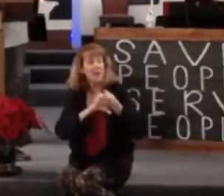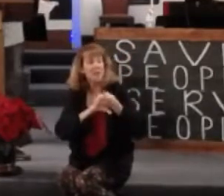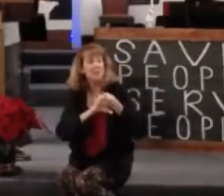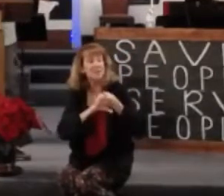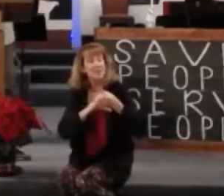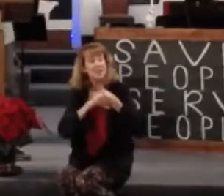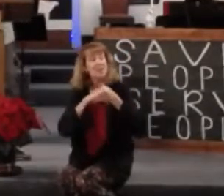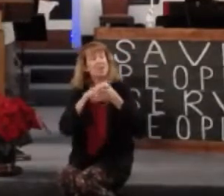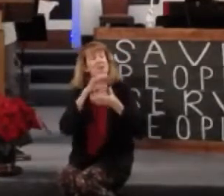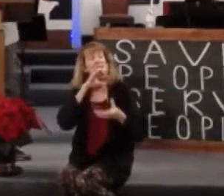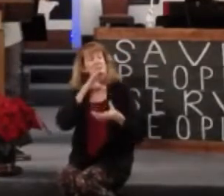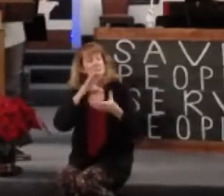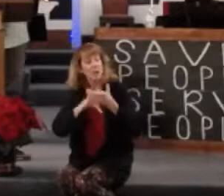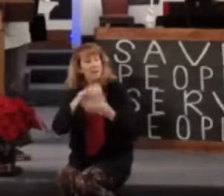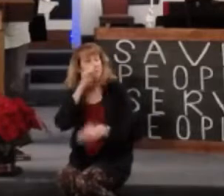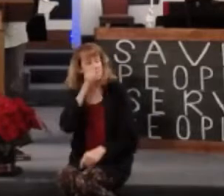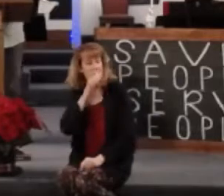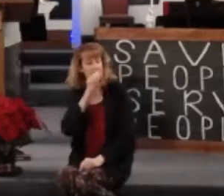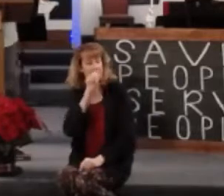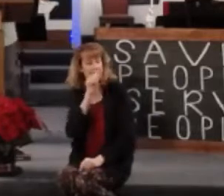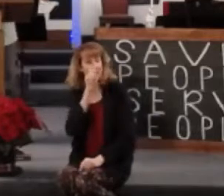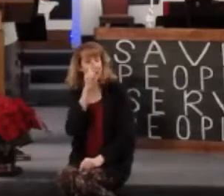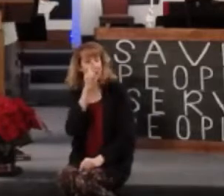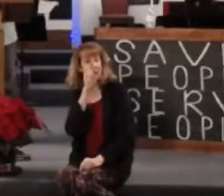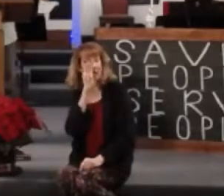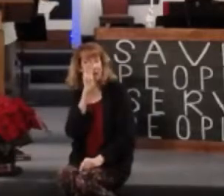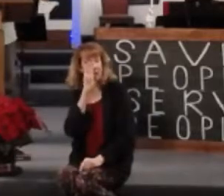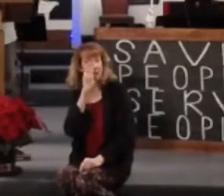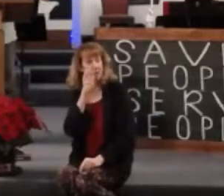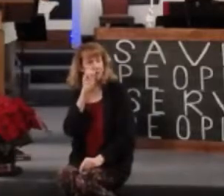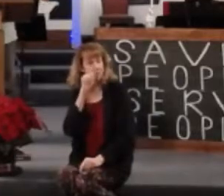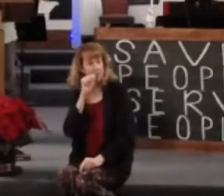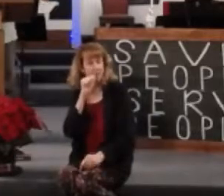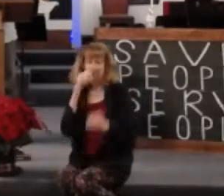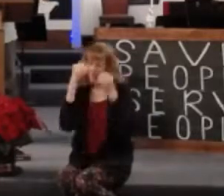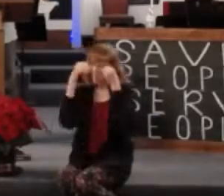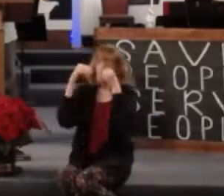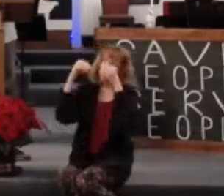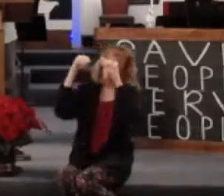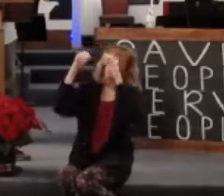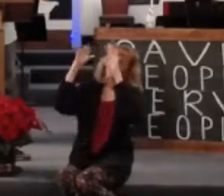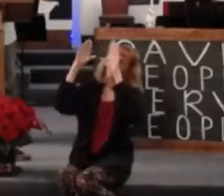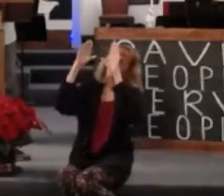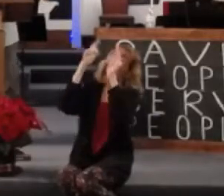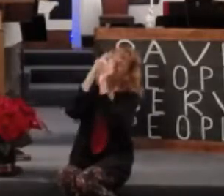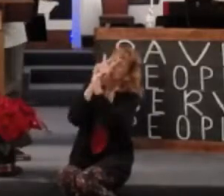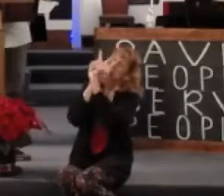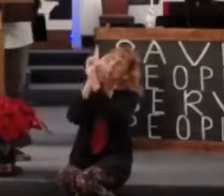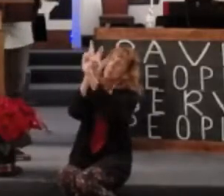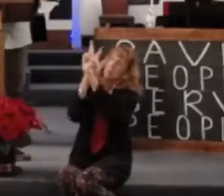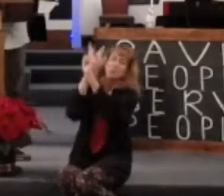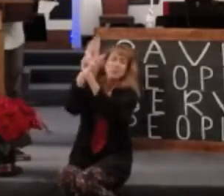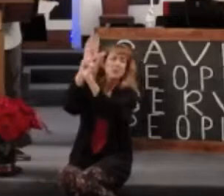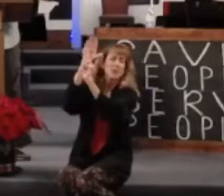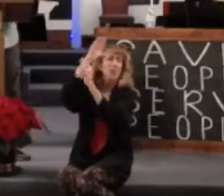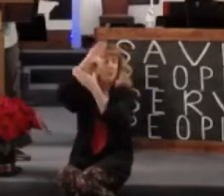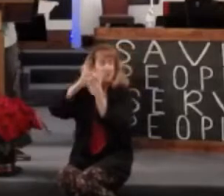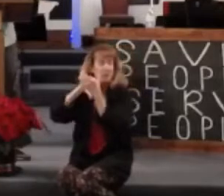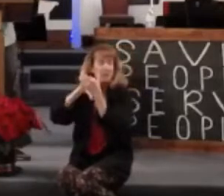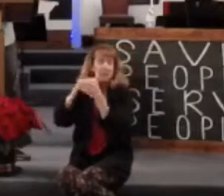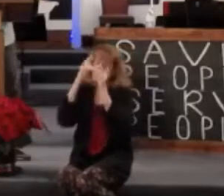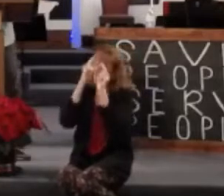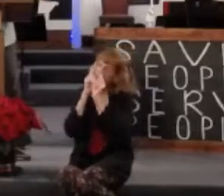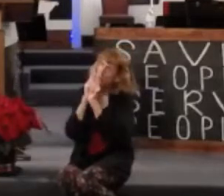to your husband. And the married men, especially the younger ones, you know, they secretly are cheering as their wives are just shaking